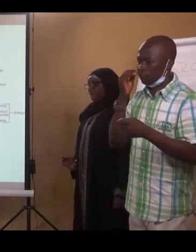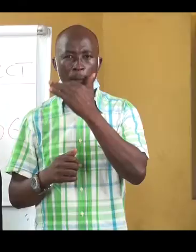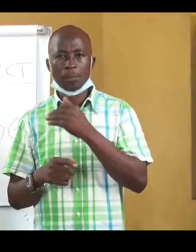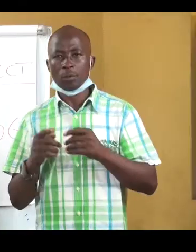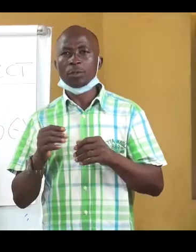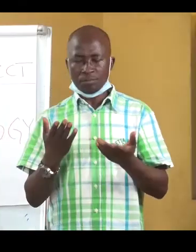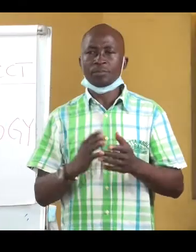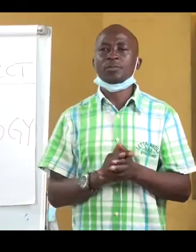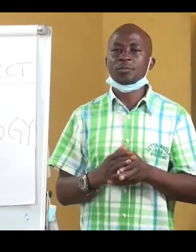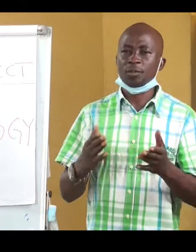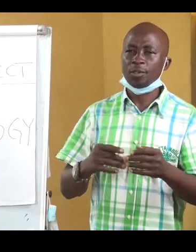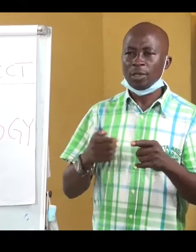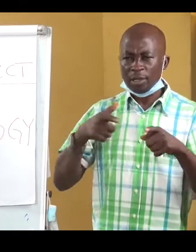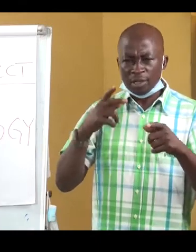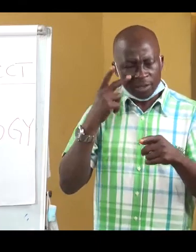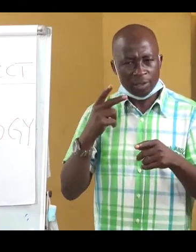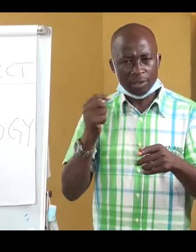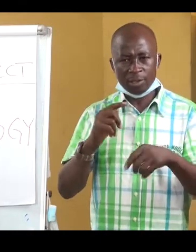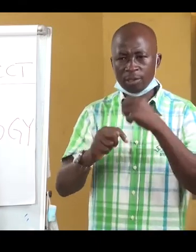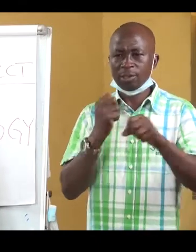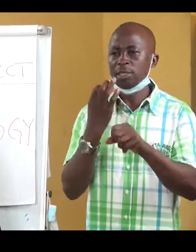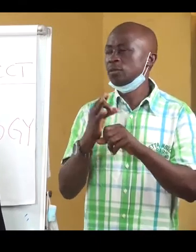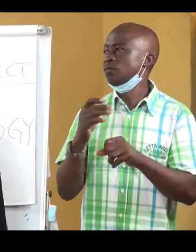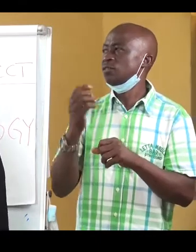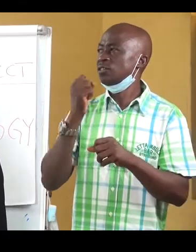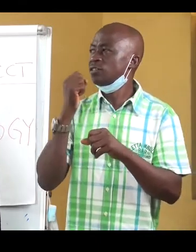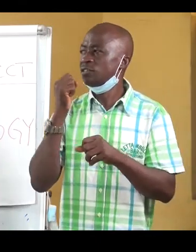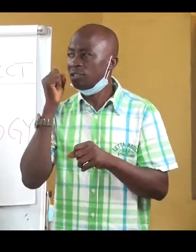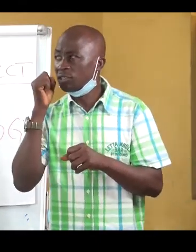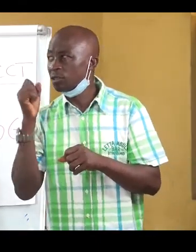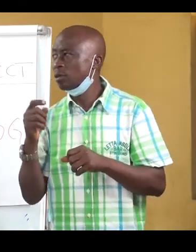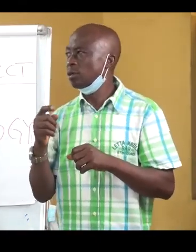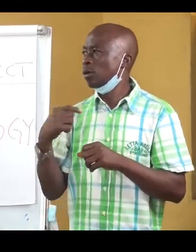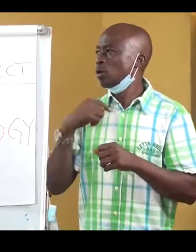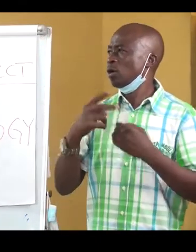My student, let's quickly look at types of seed. We have two types of seed. Remember we said an embryo has